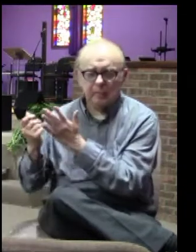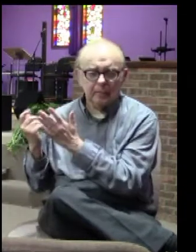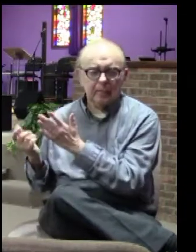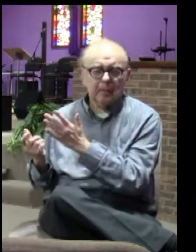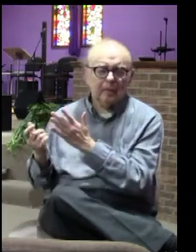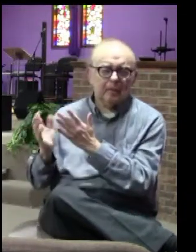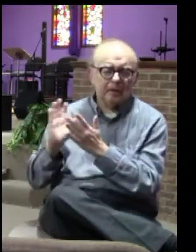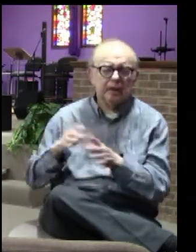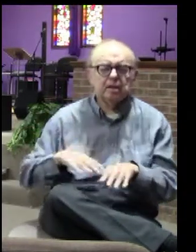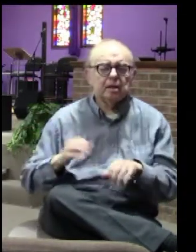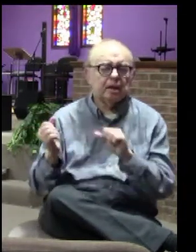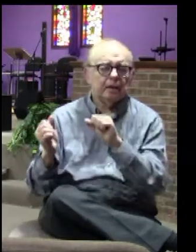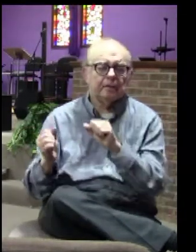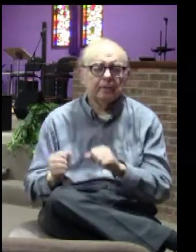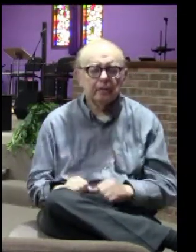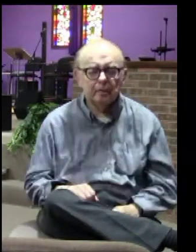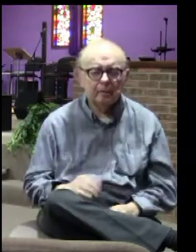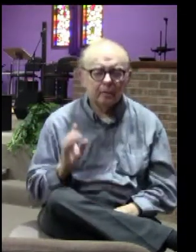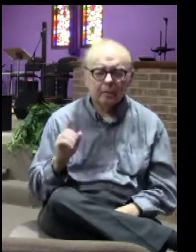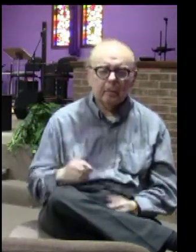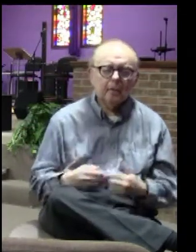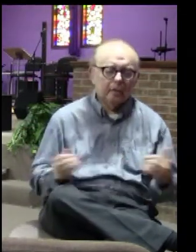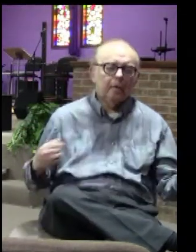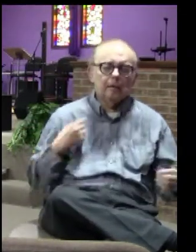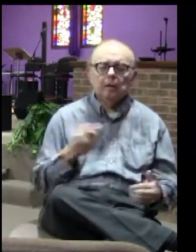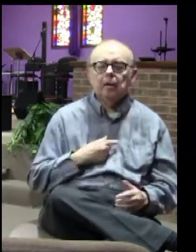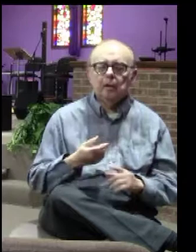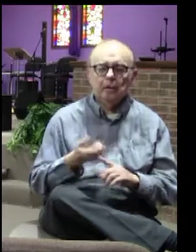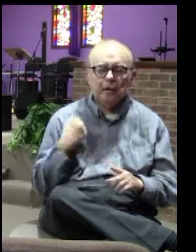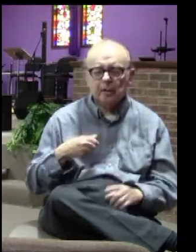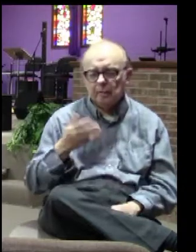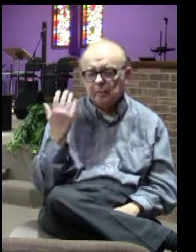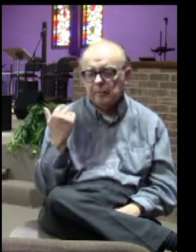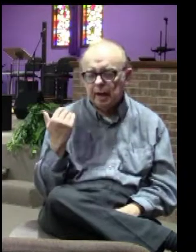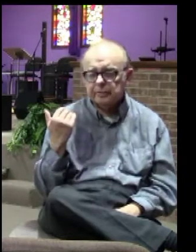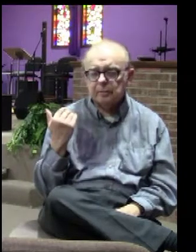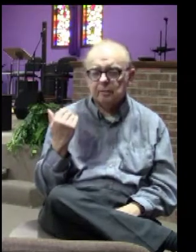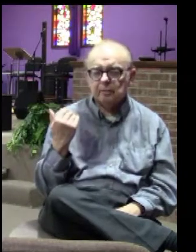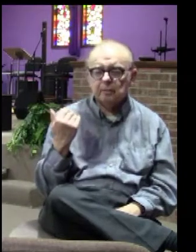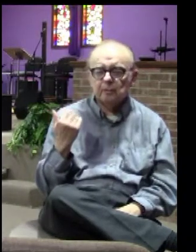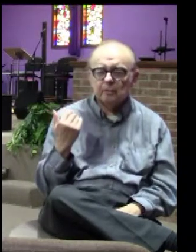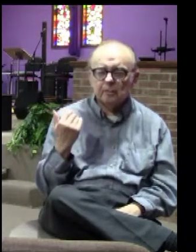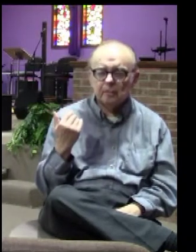It's got to go away. And we've got to separate ourselves from the past.